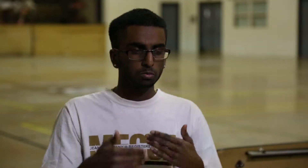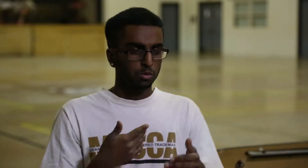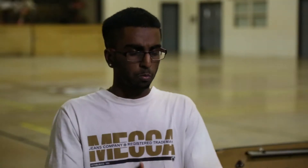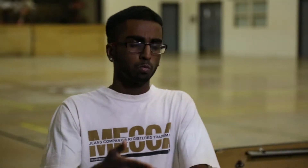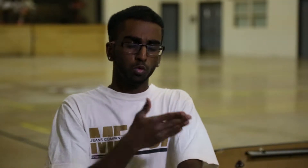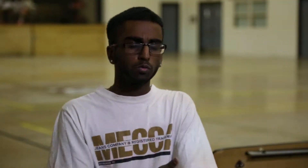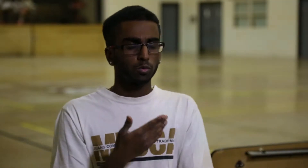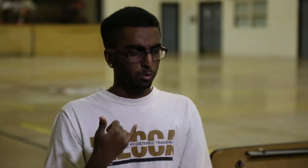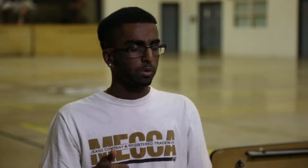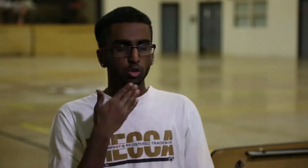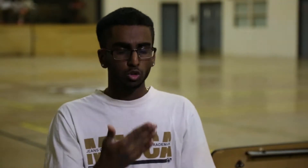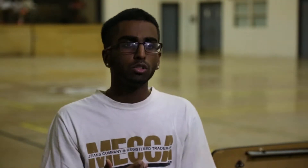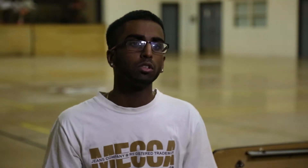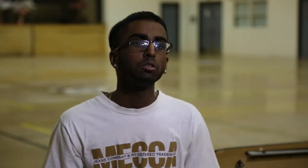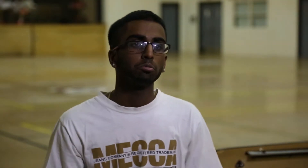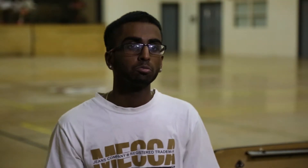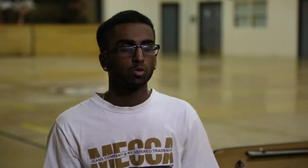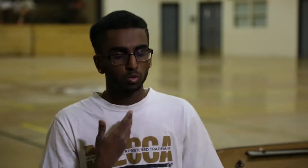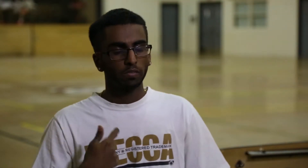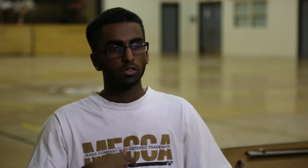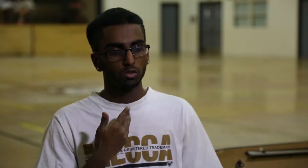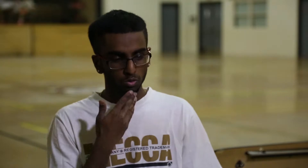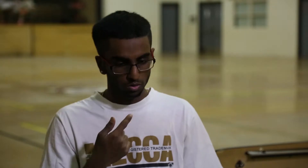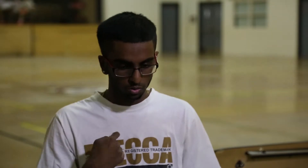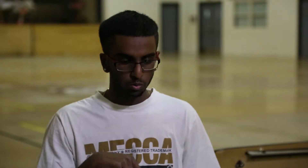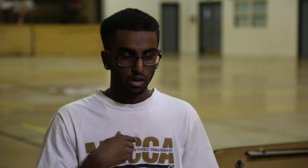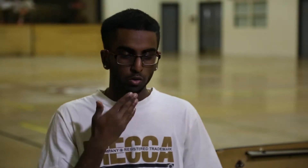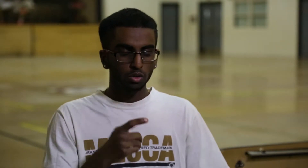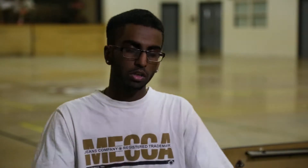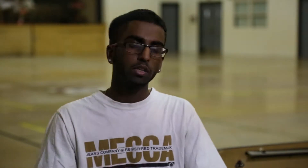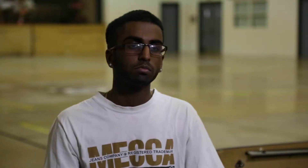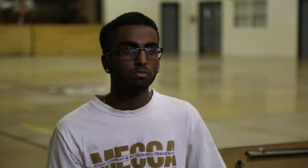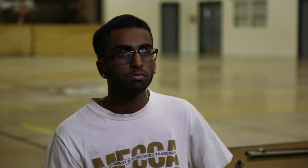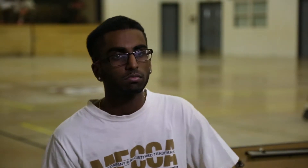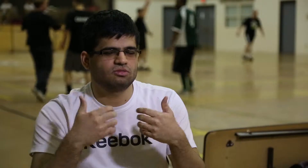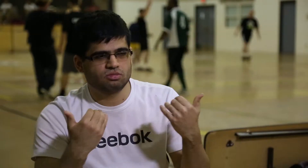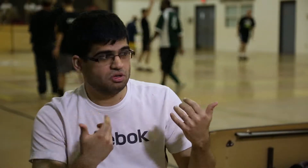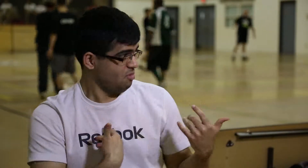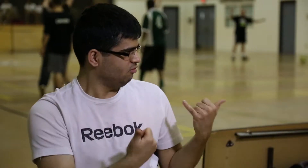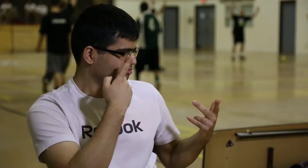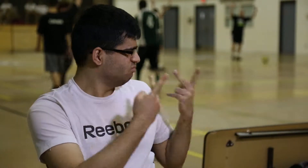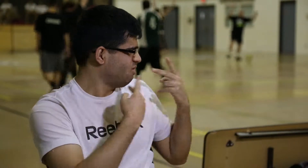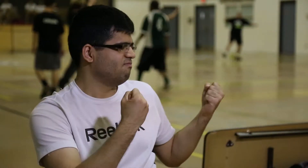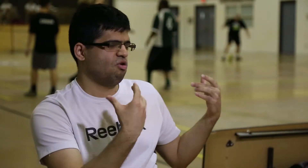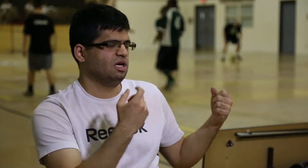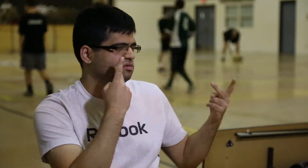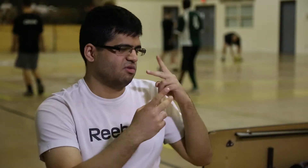We're trying to, you know, get better at playing soccer, and we have a good time, basically. Today, when I'm with these guys, it's very comfortable